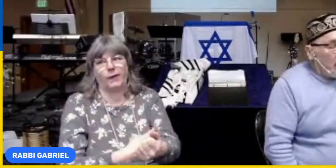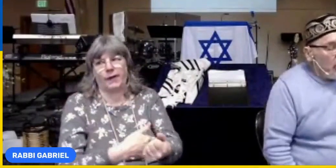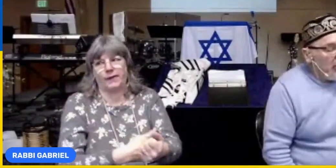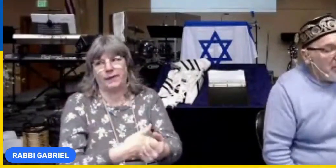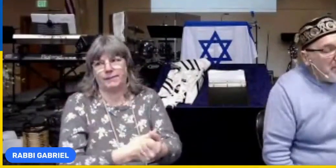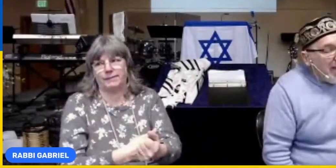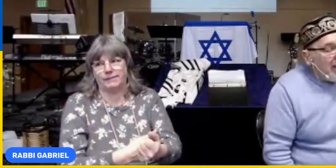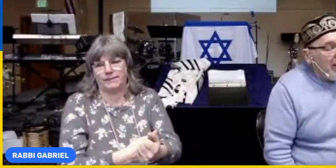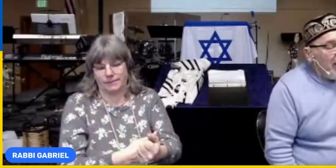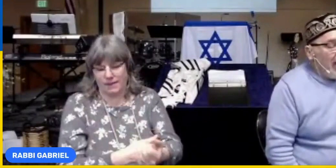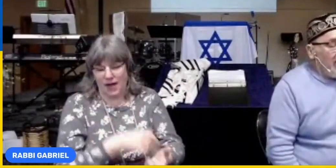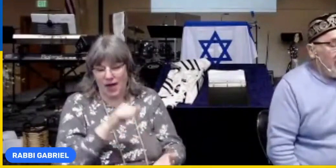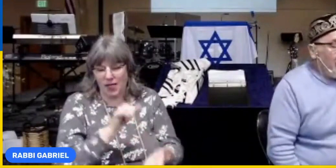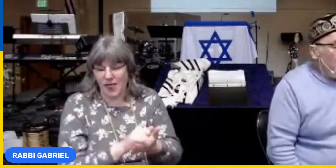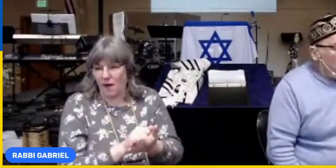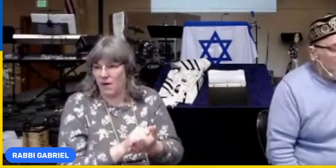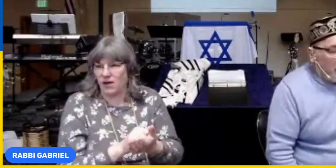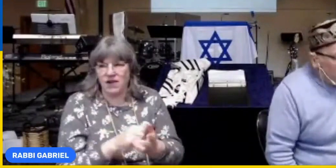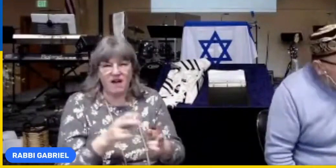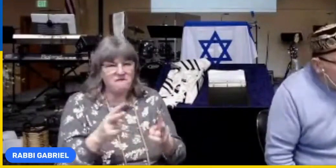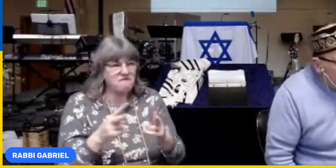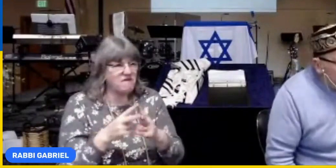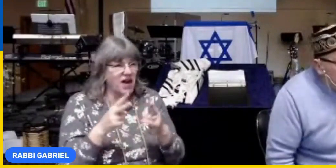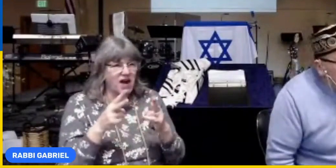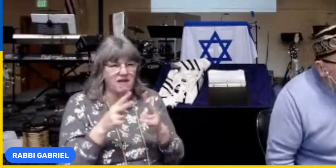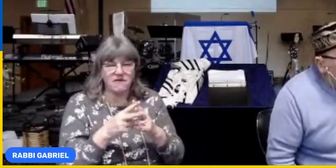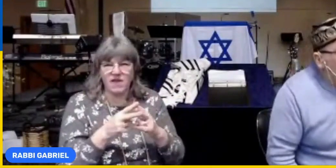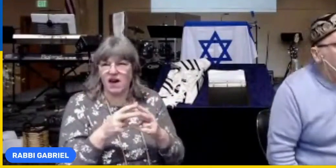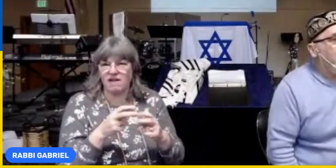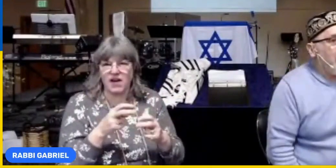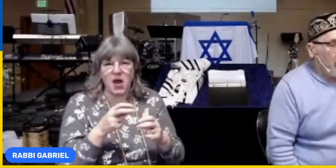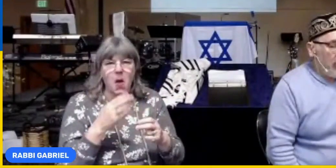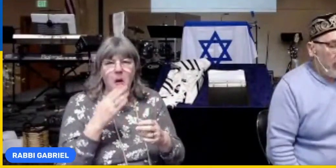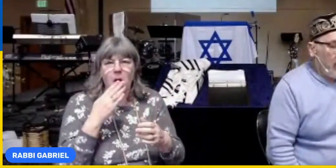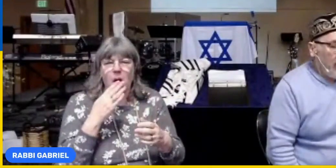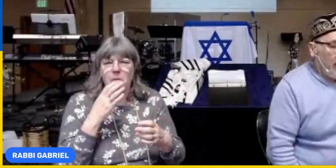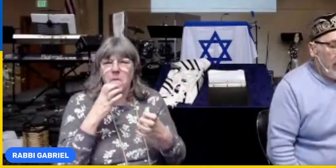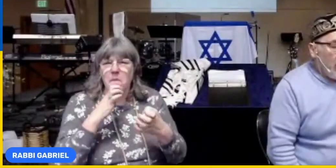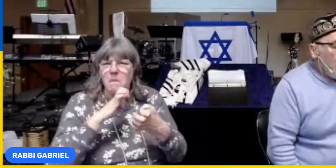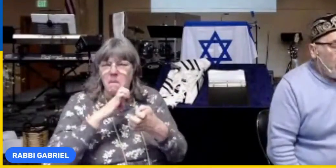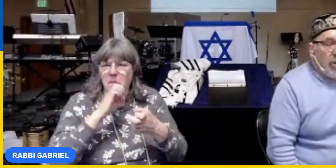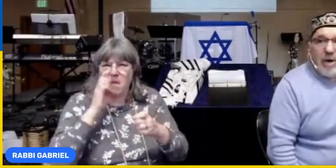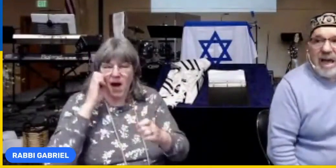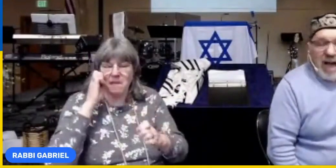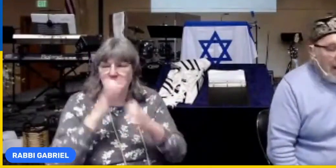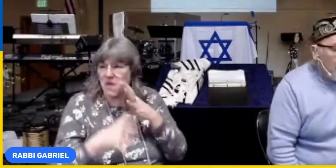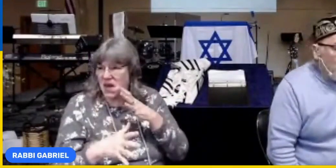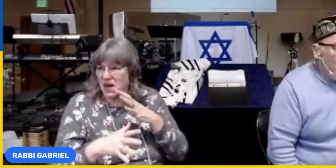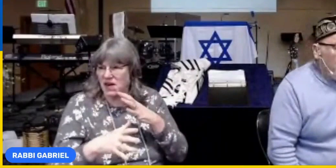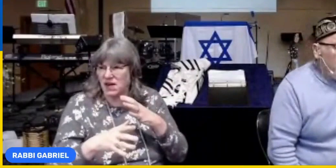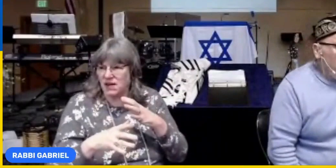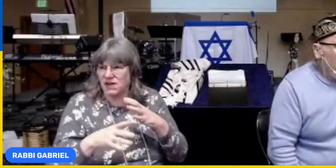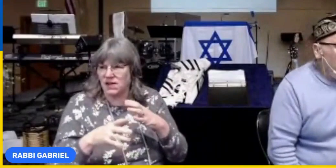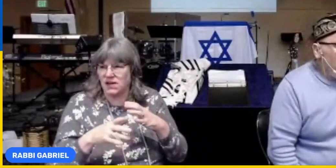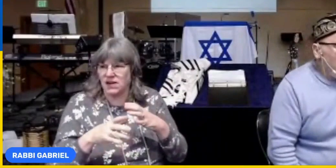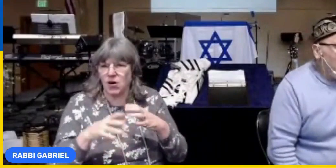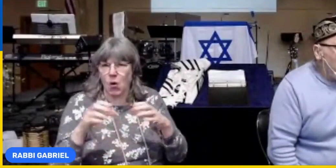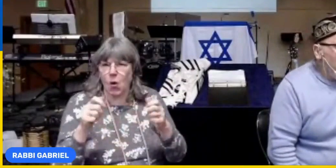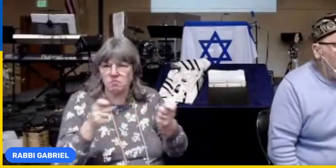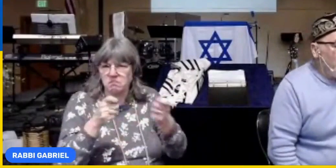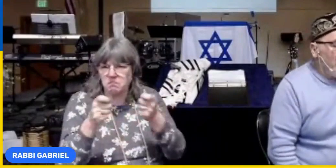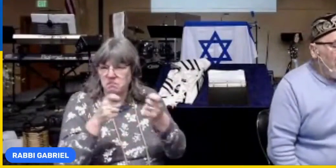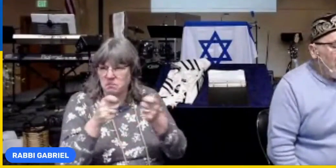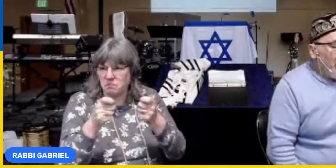been so demanding and inconsiderate a taskmaster, so absolute